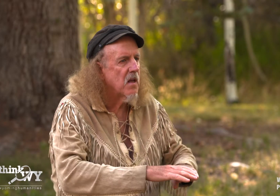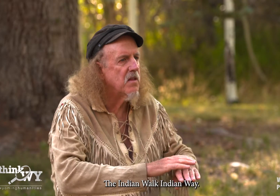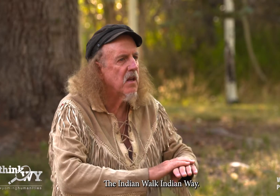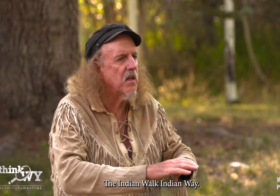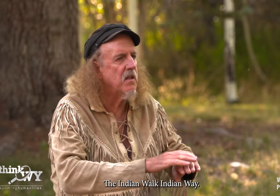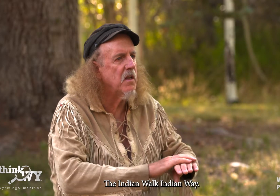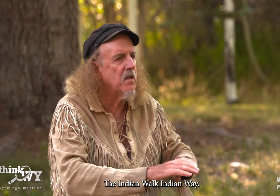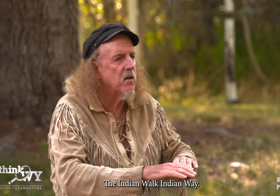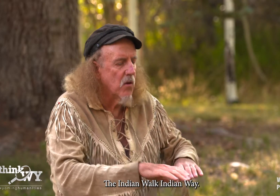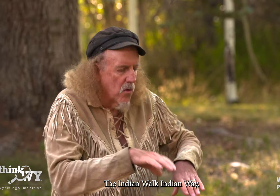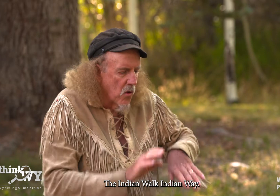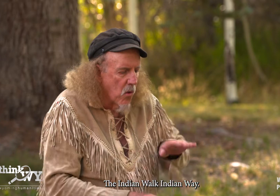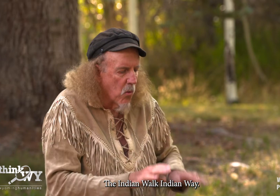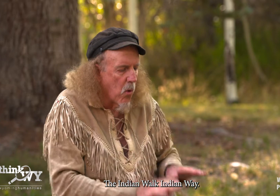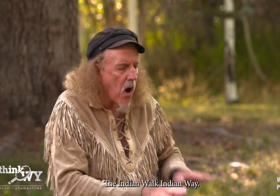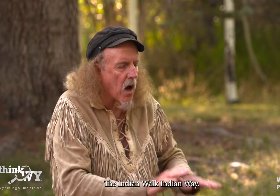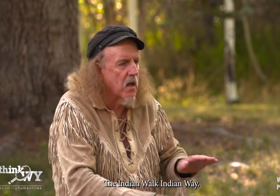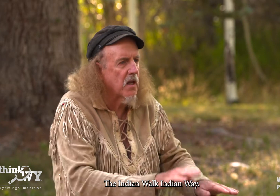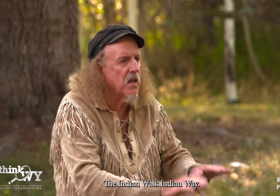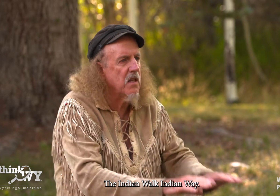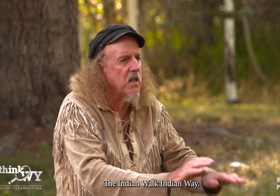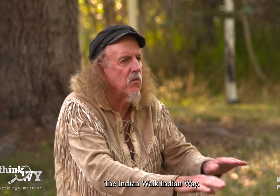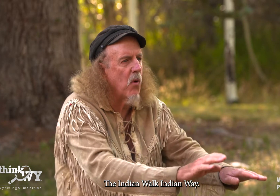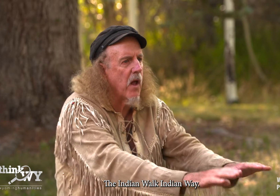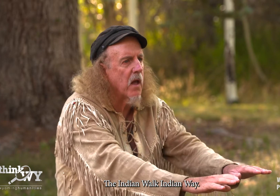The Indian walk, Indian way,